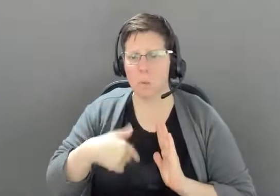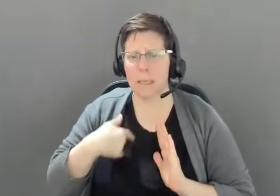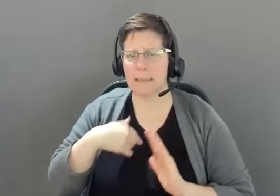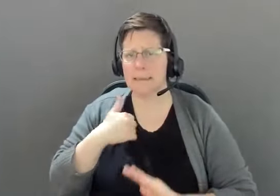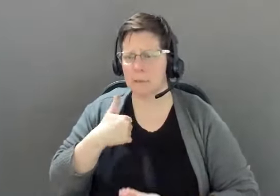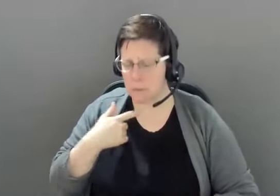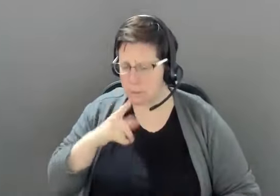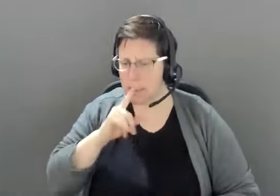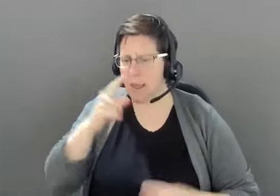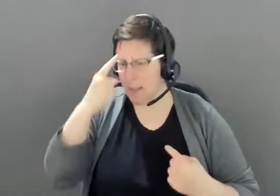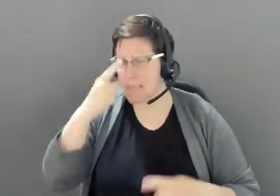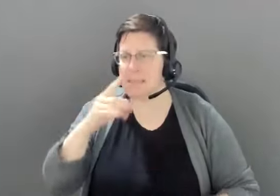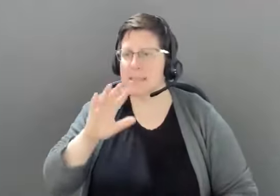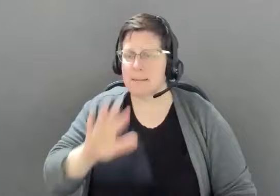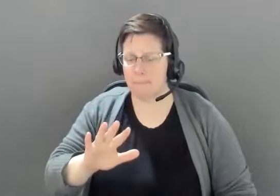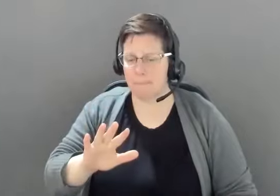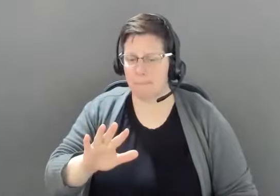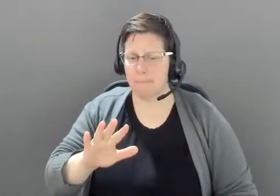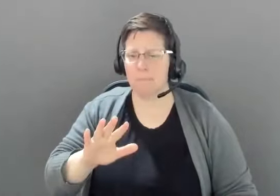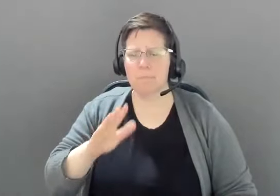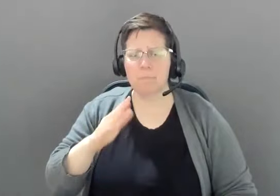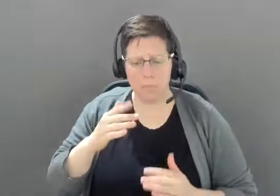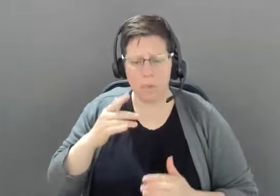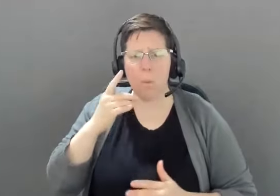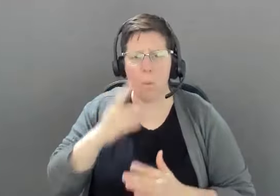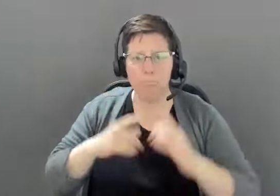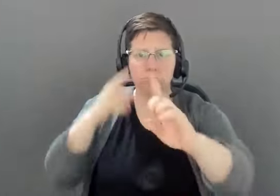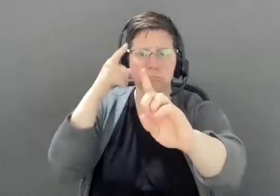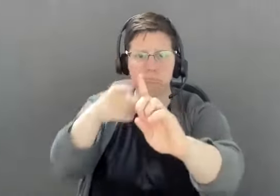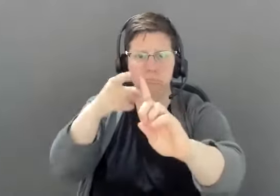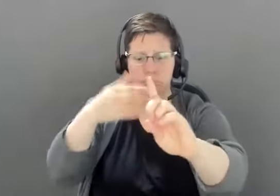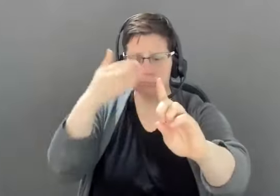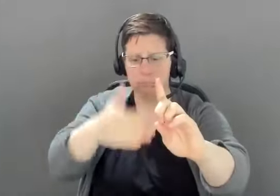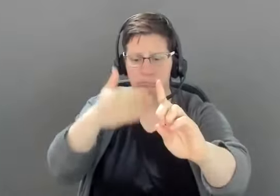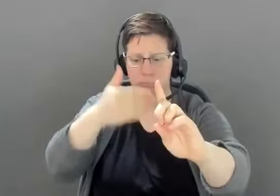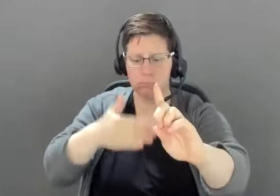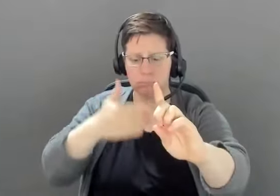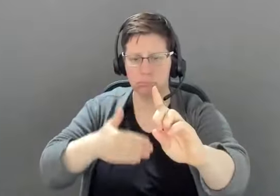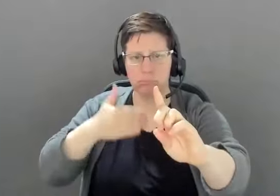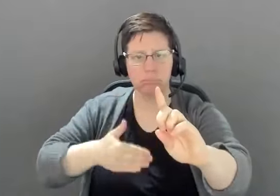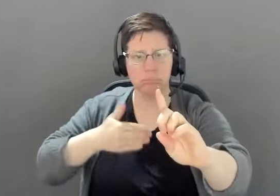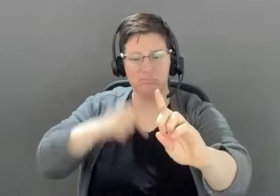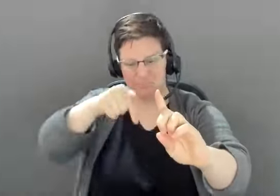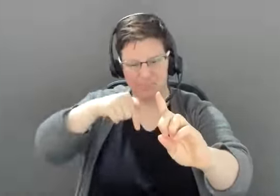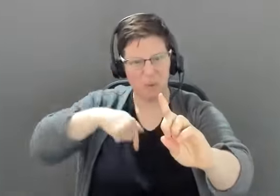every single action item that we need to achieve in order to get to our final goal, which is passing the bill and royal